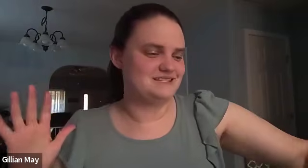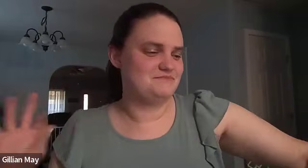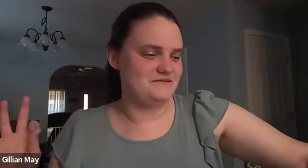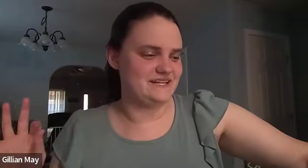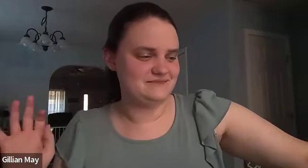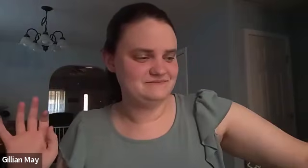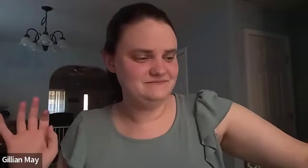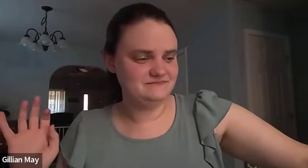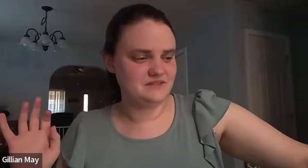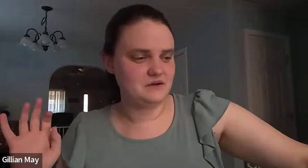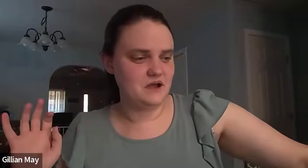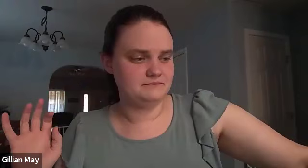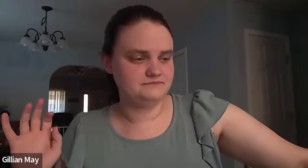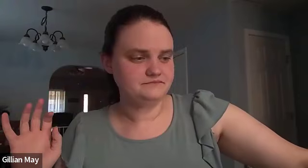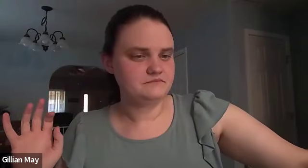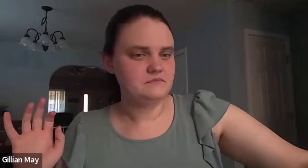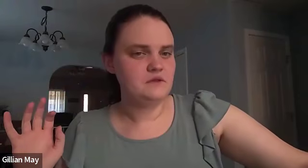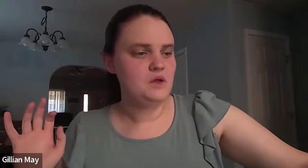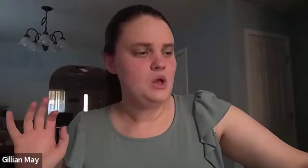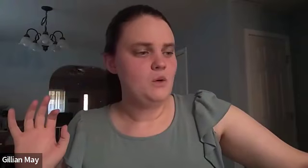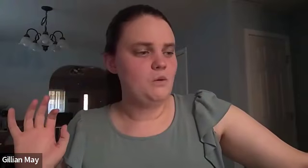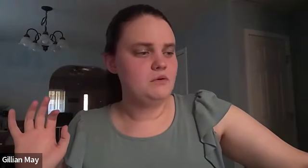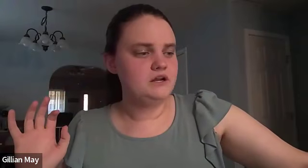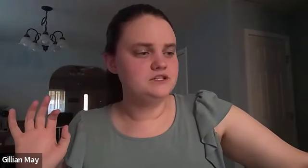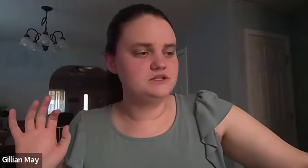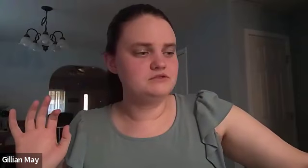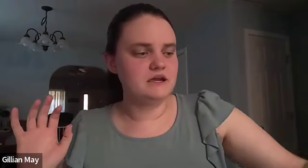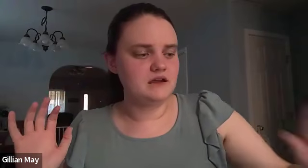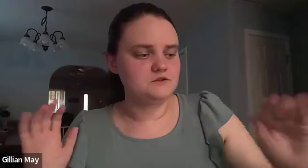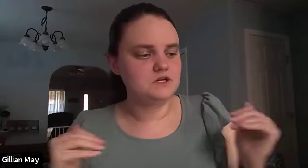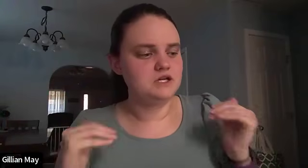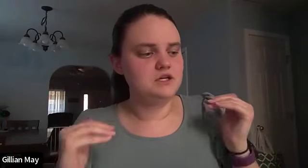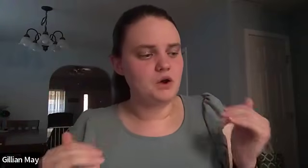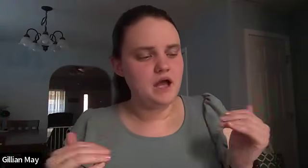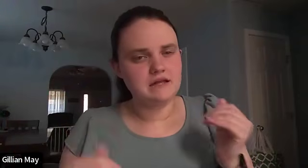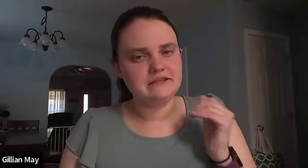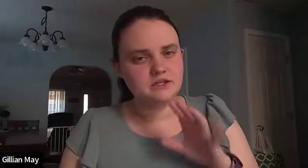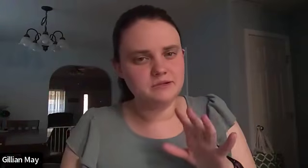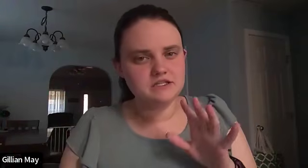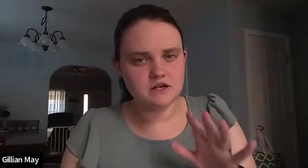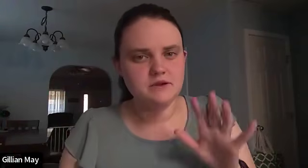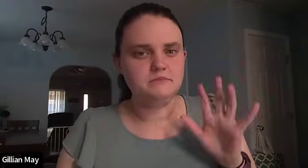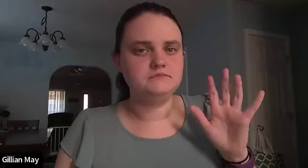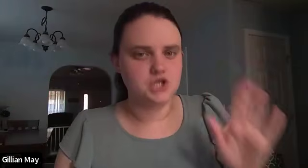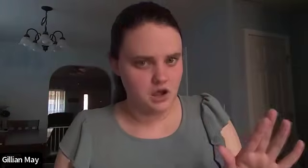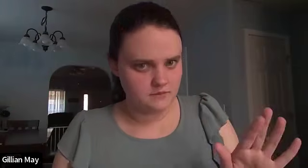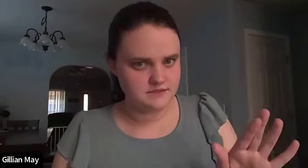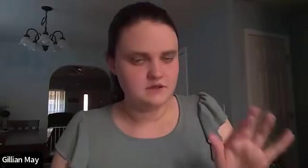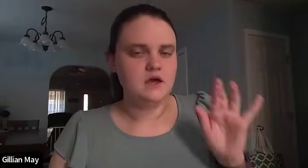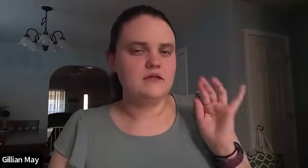dynamics. Perfect. Okay. What we're going to do right now is we're going to go ahead a little bit and talk about jobs. And the